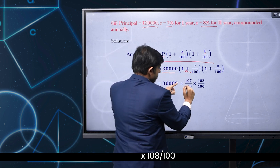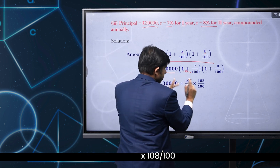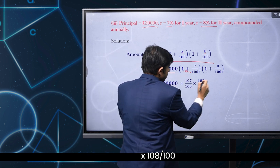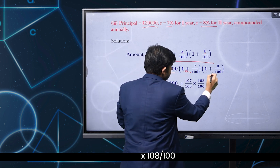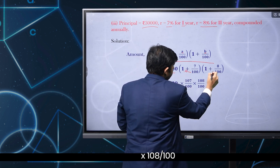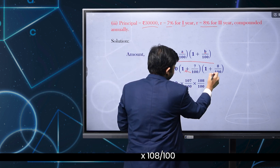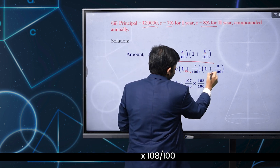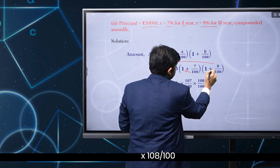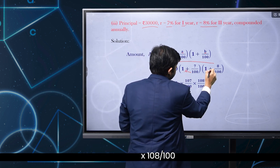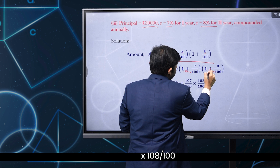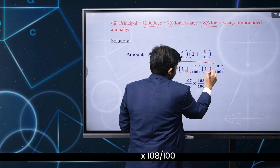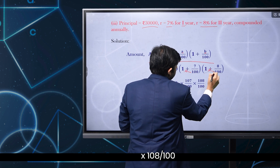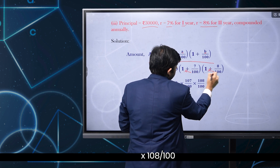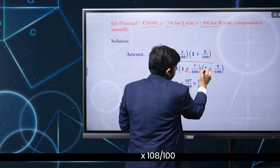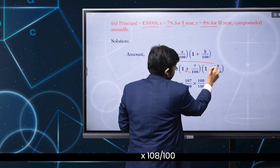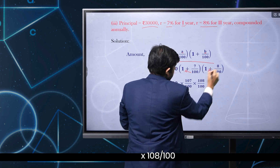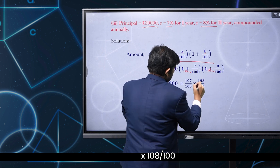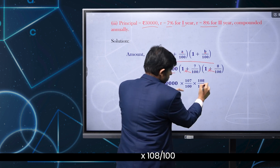into 108 by 100.